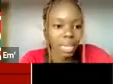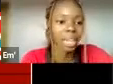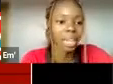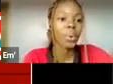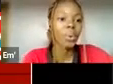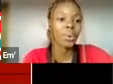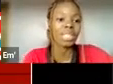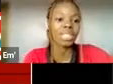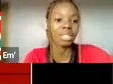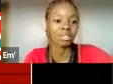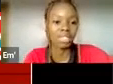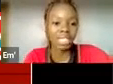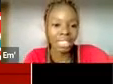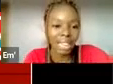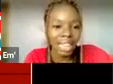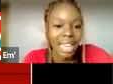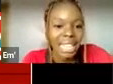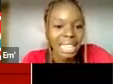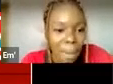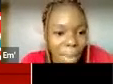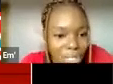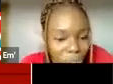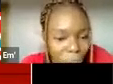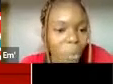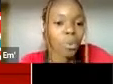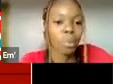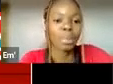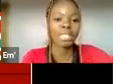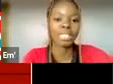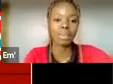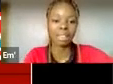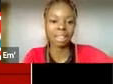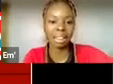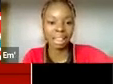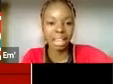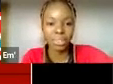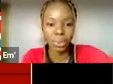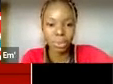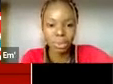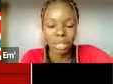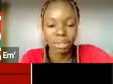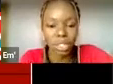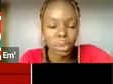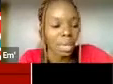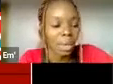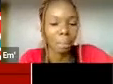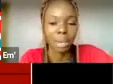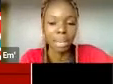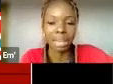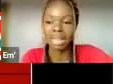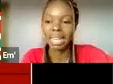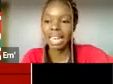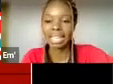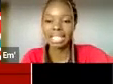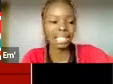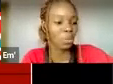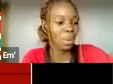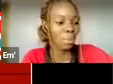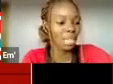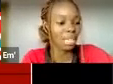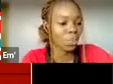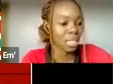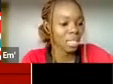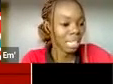prize winner, who is Sylvester Samaito from the same Thika High School for the visually impaired. And